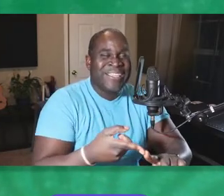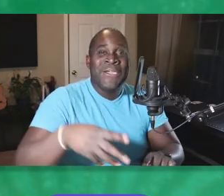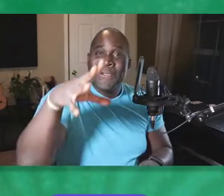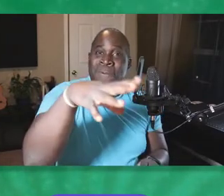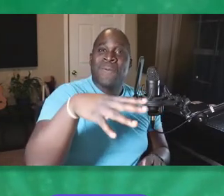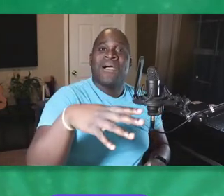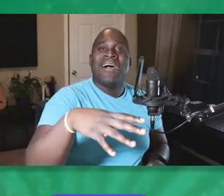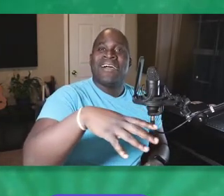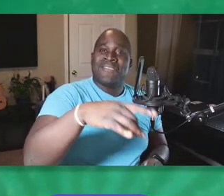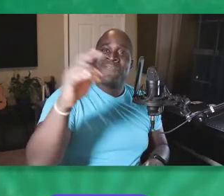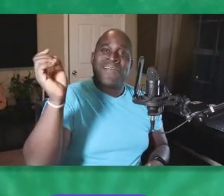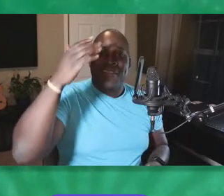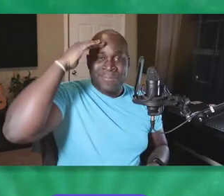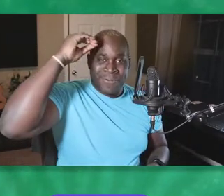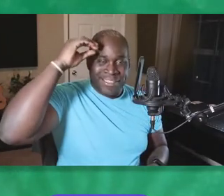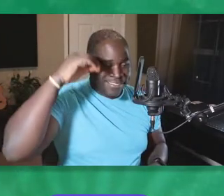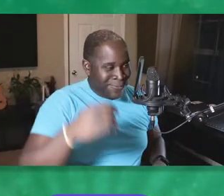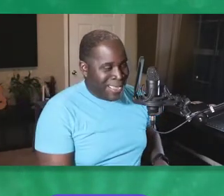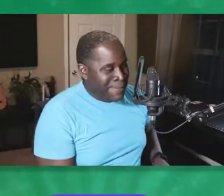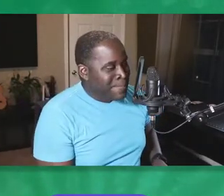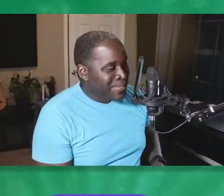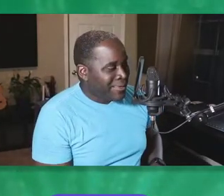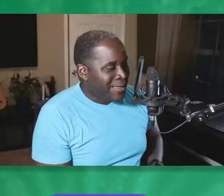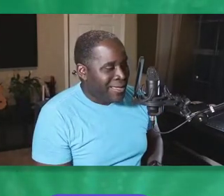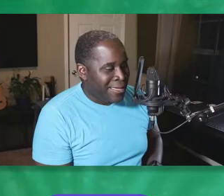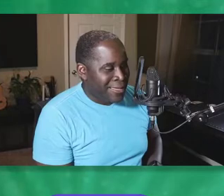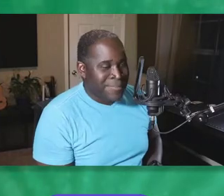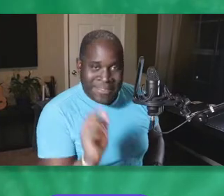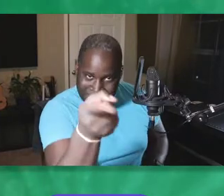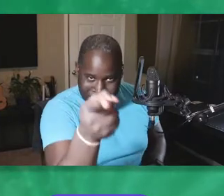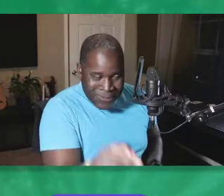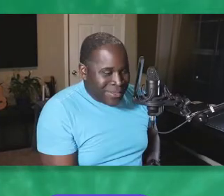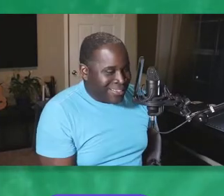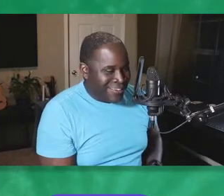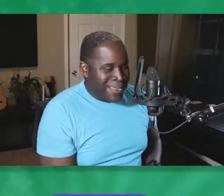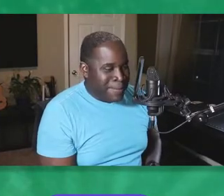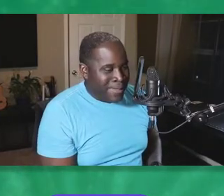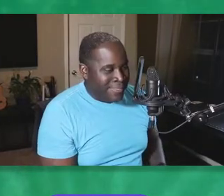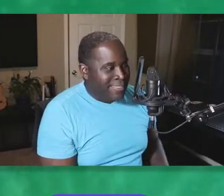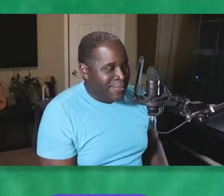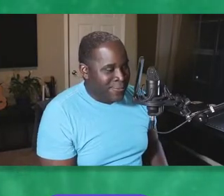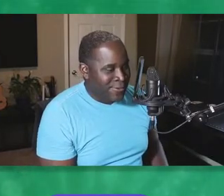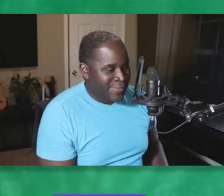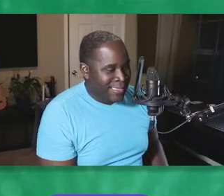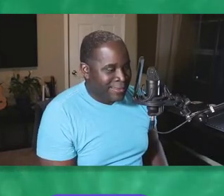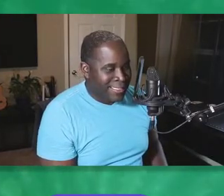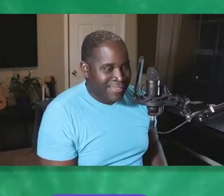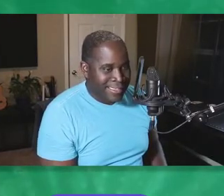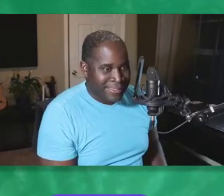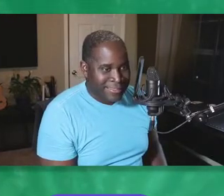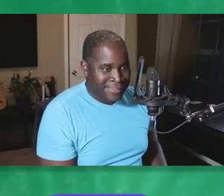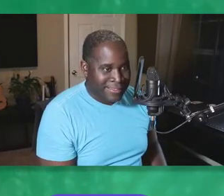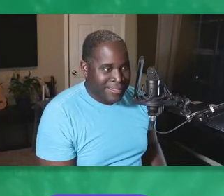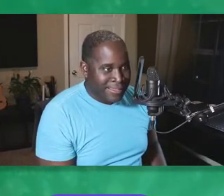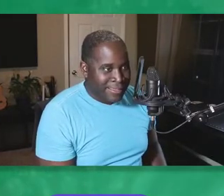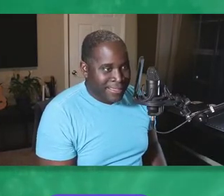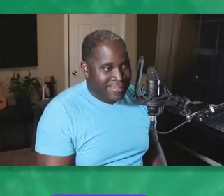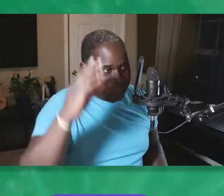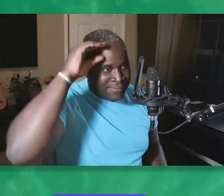Until you find the boys, right? You, all right? I think that's what she's saying. Let's see.